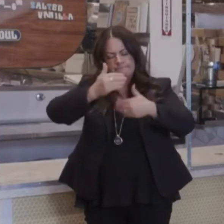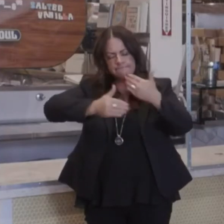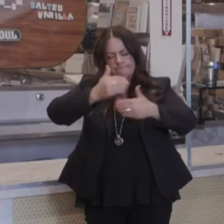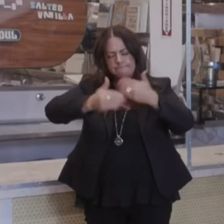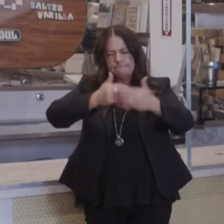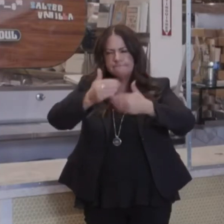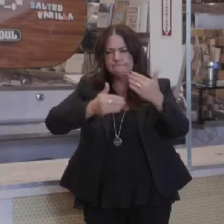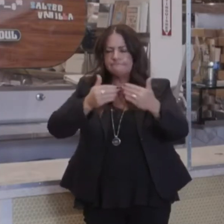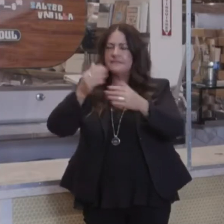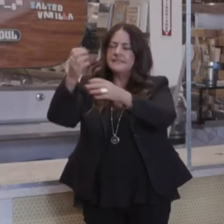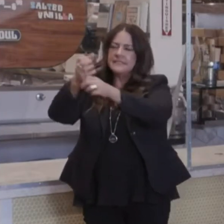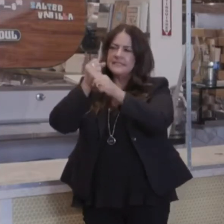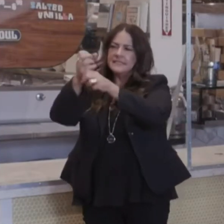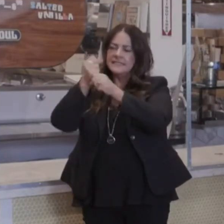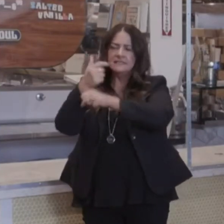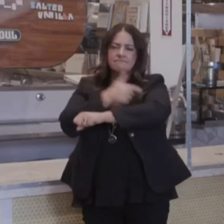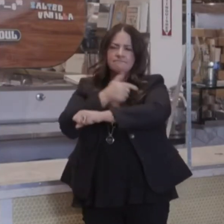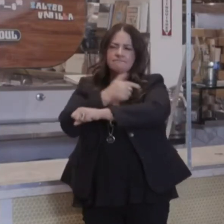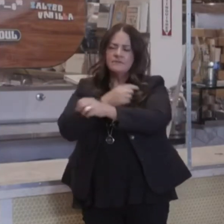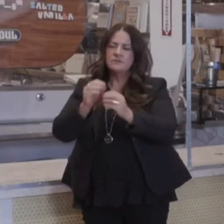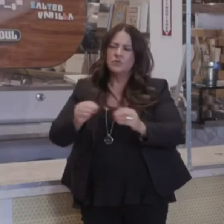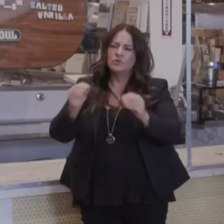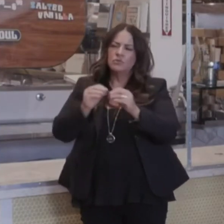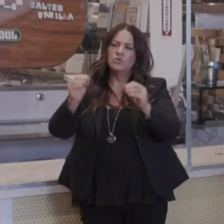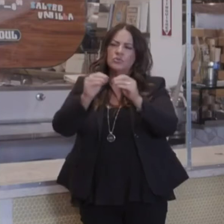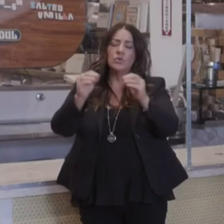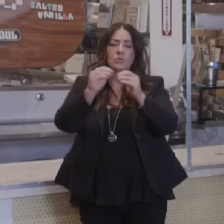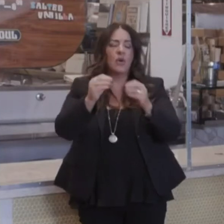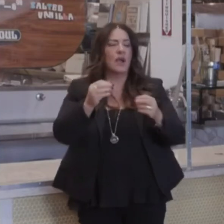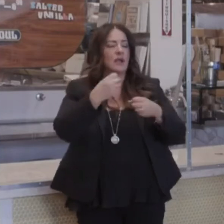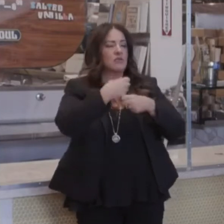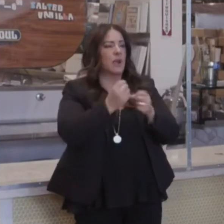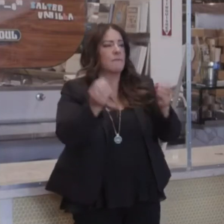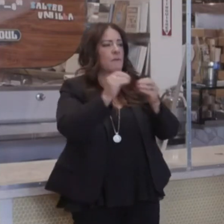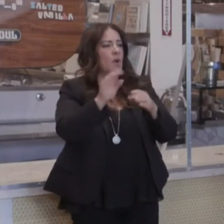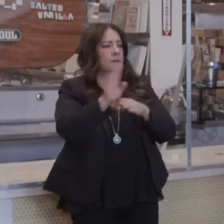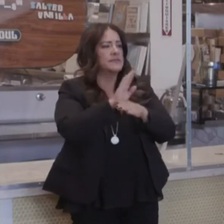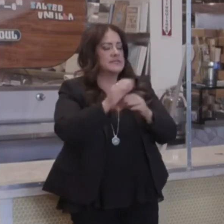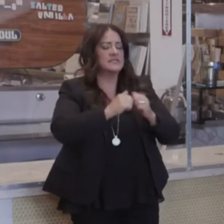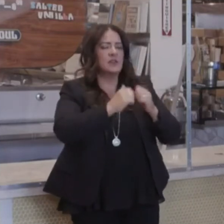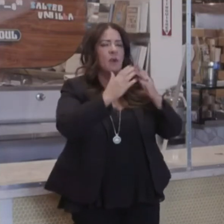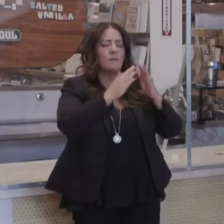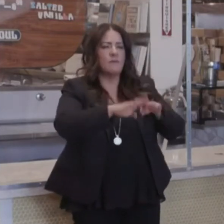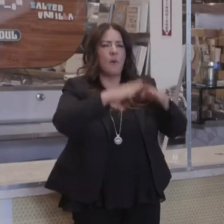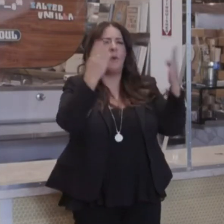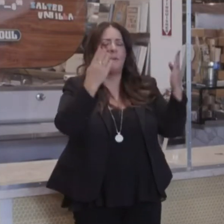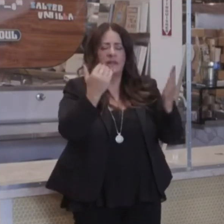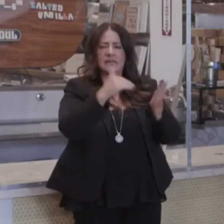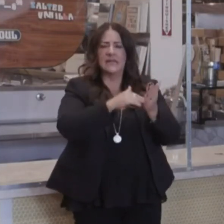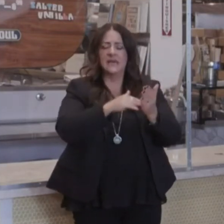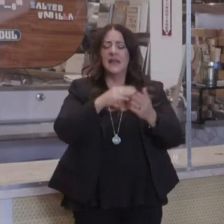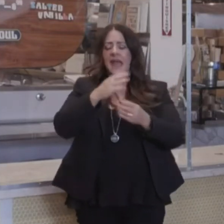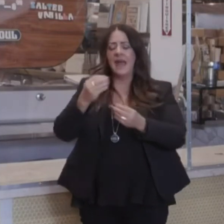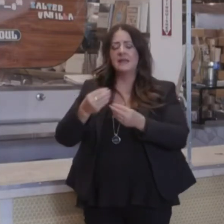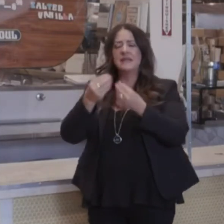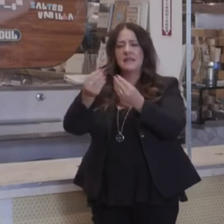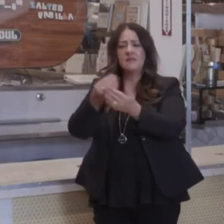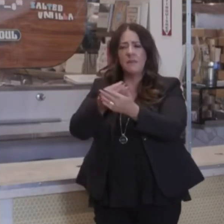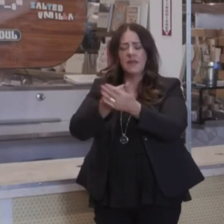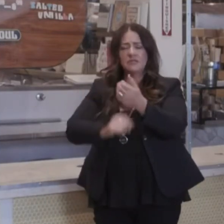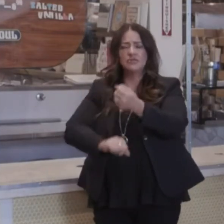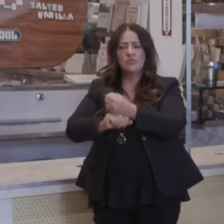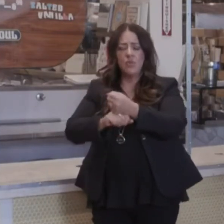that manufactured supply, get these businesses fully operational, and provide this relief that's so desperately needed